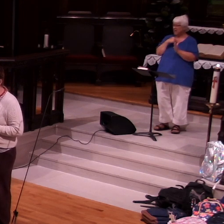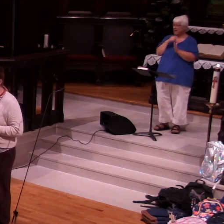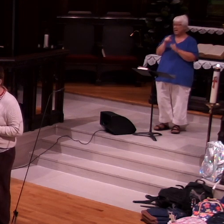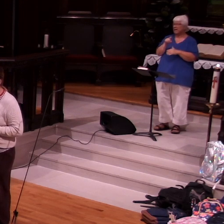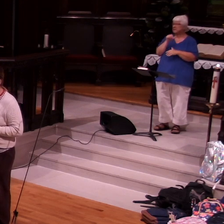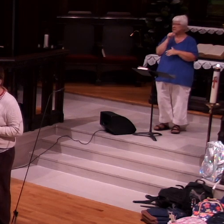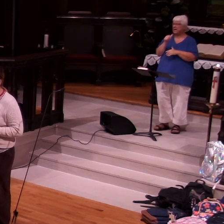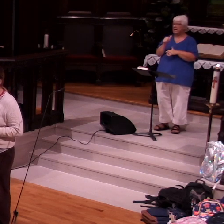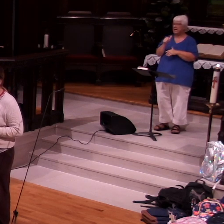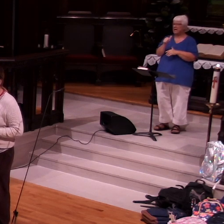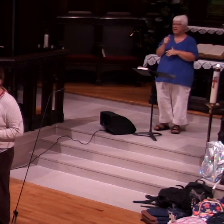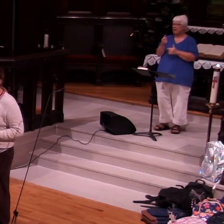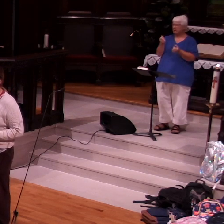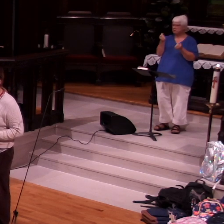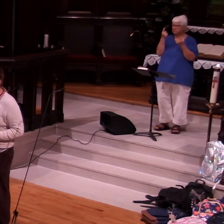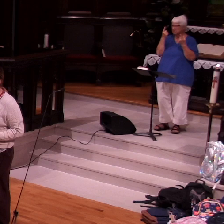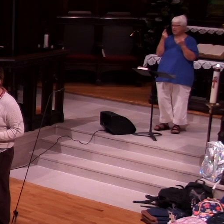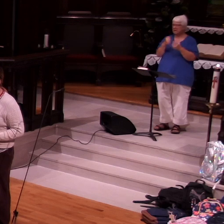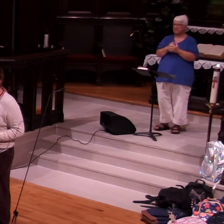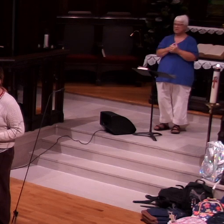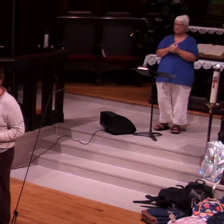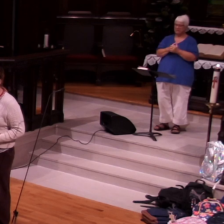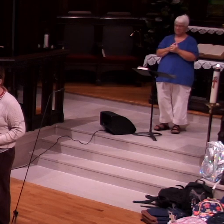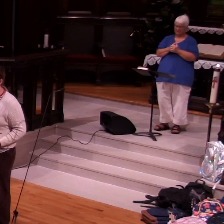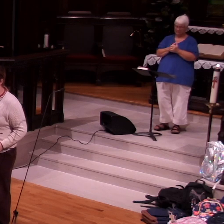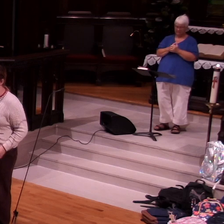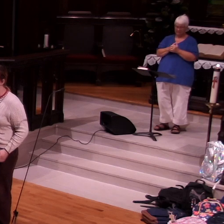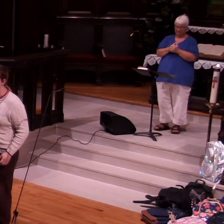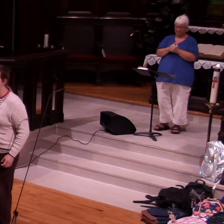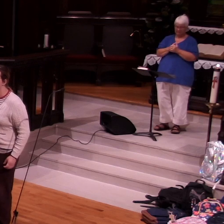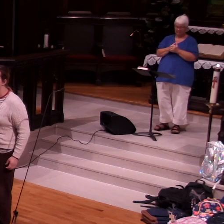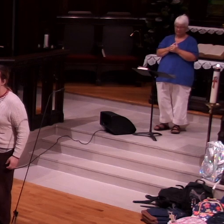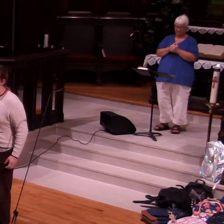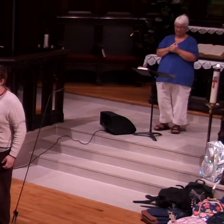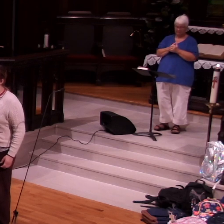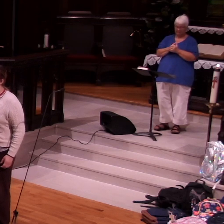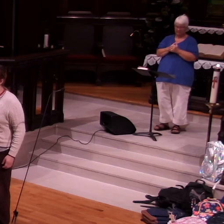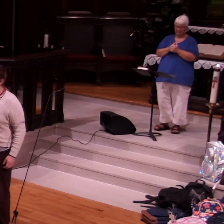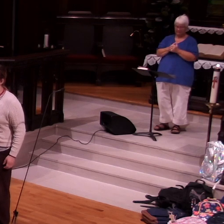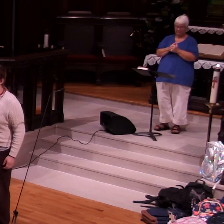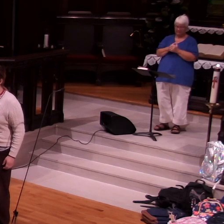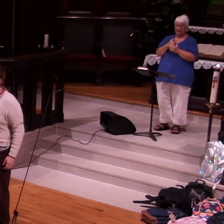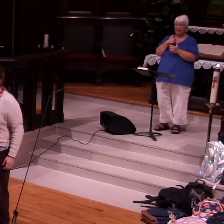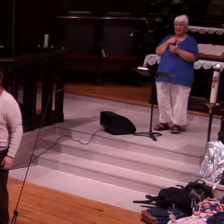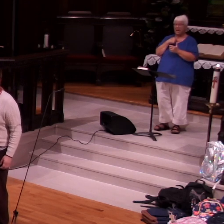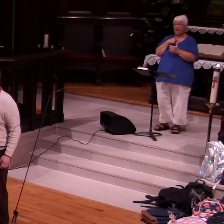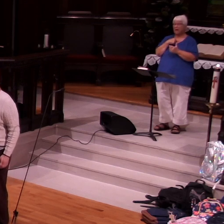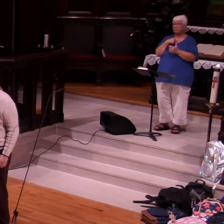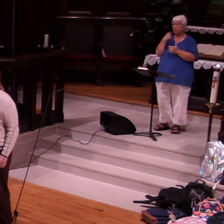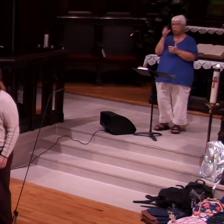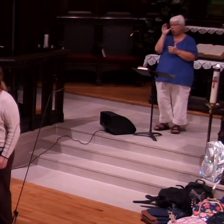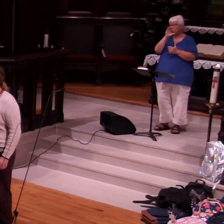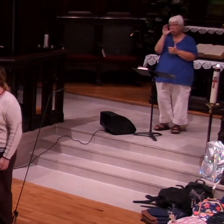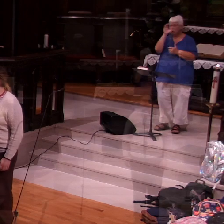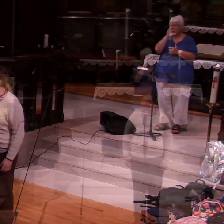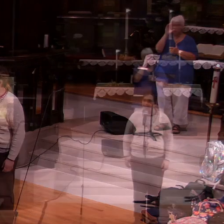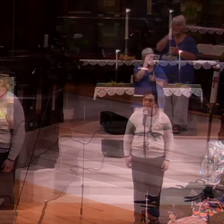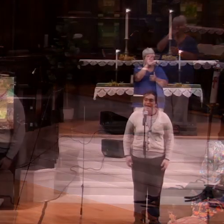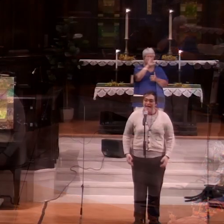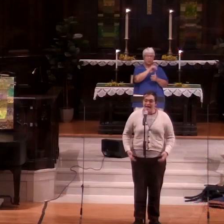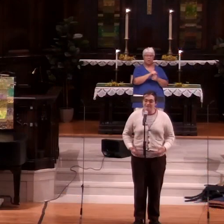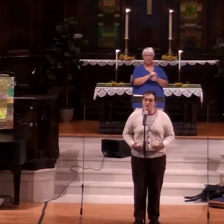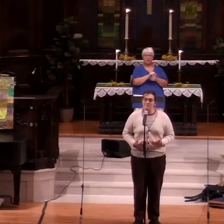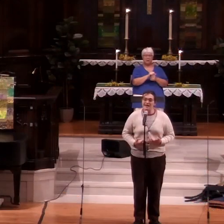never made a sound. Will I ever make a sound? On the outside, always looking in, will